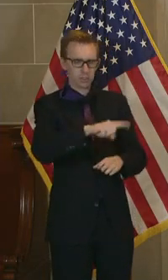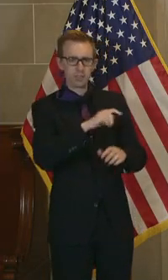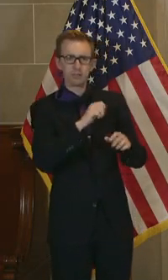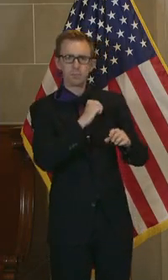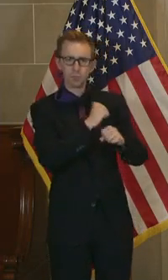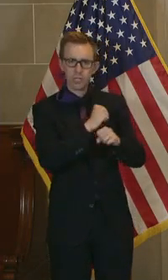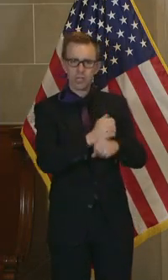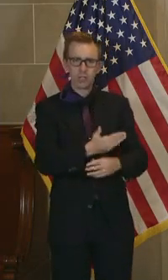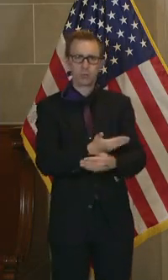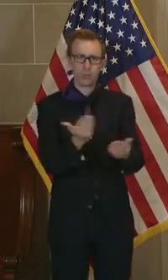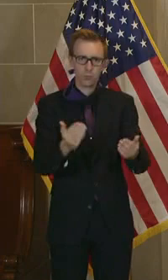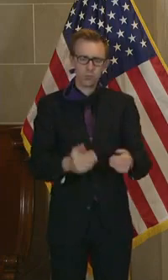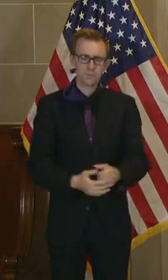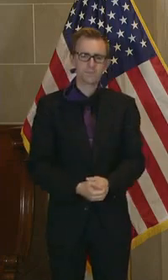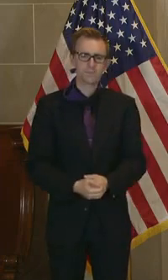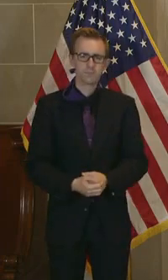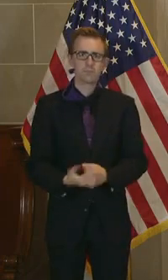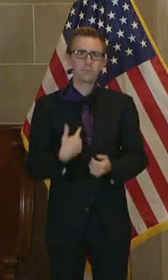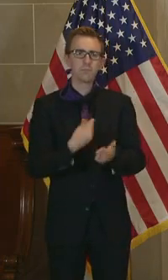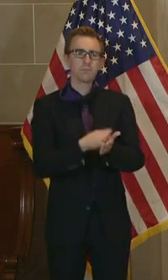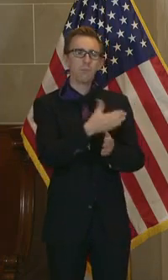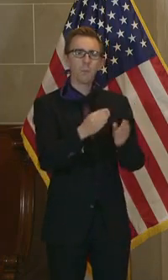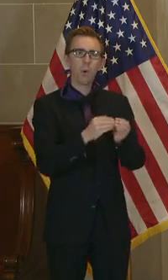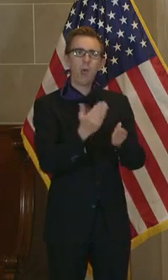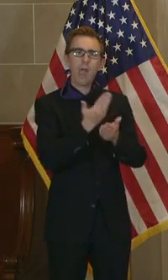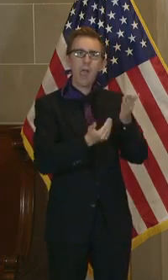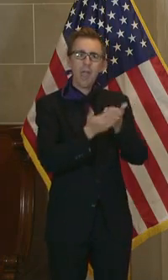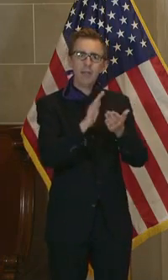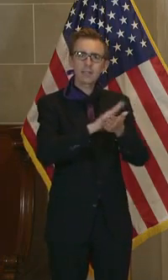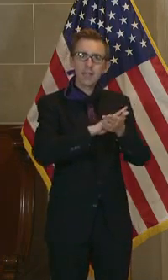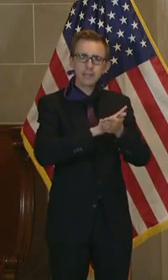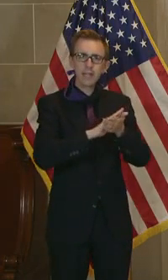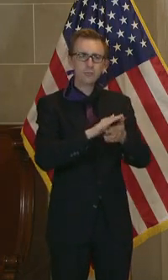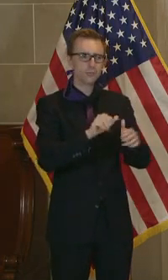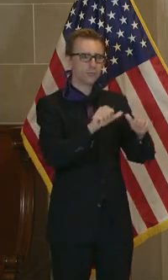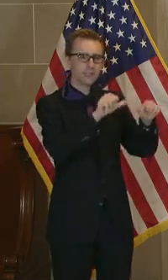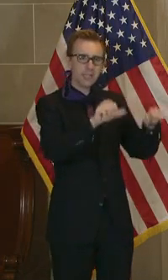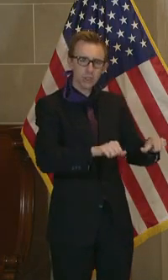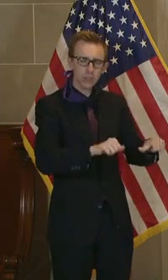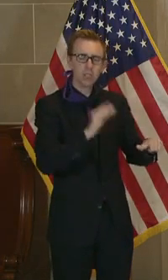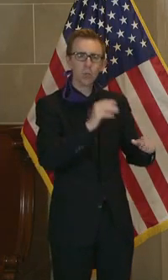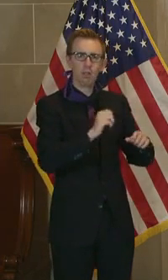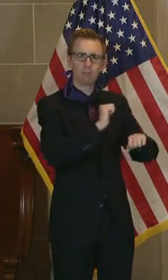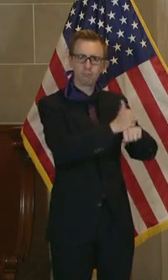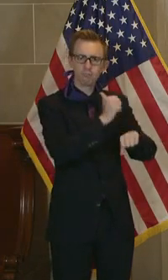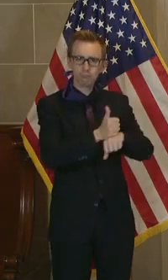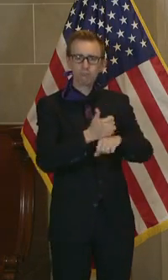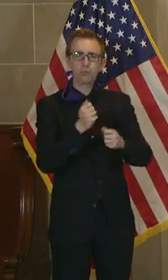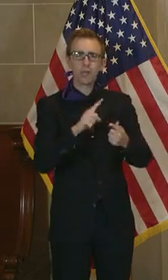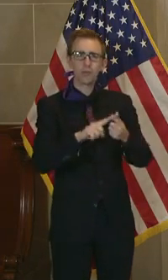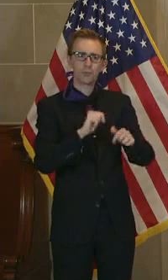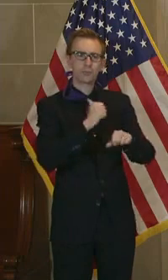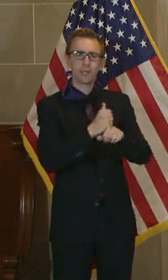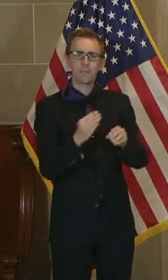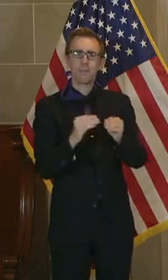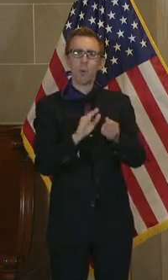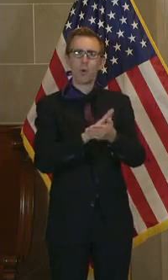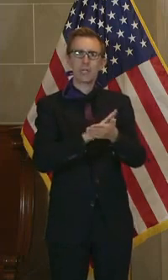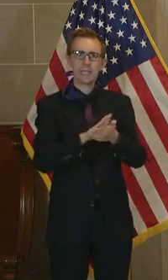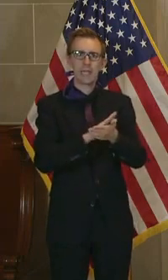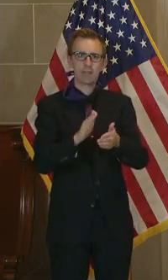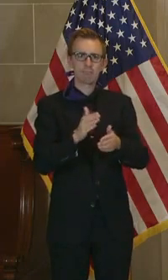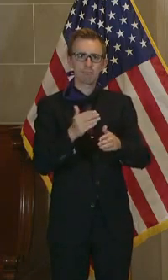the public. We've purchased additional hand sanitizer stations, and we are going to step up our cleaning procedures and sanitation